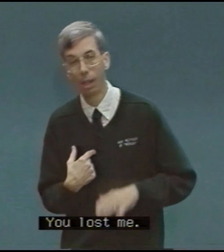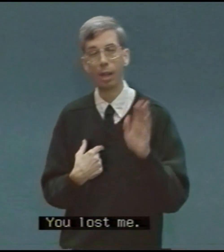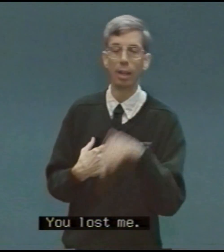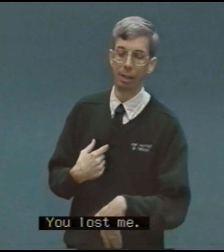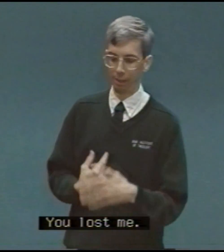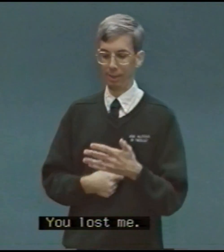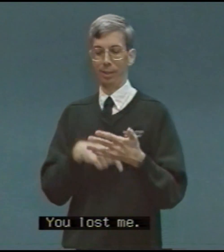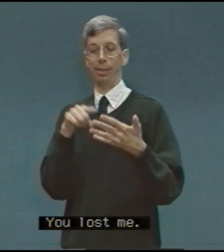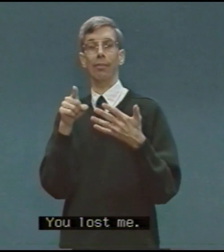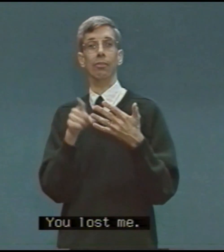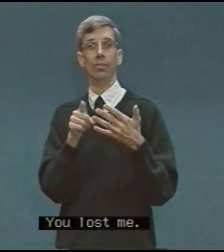You lost me.